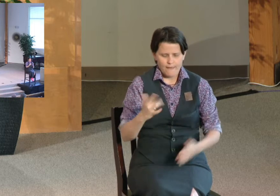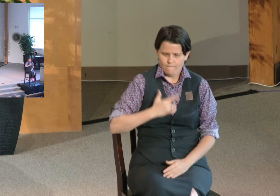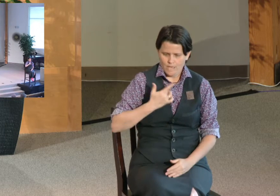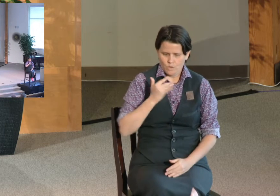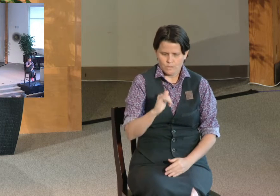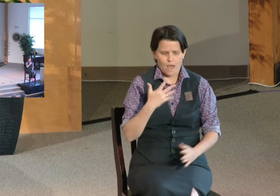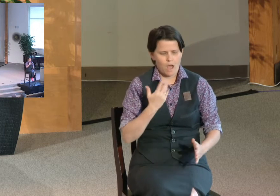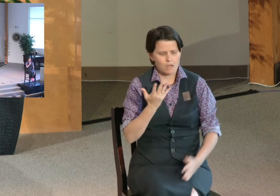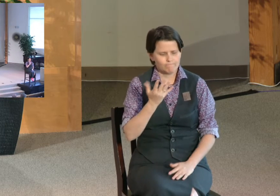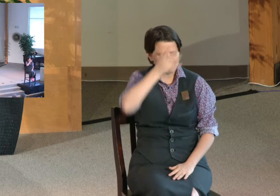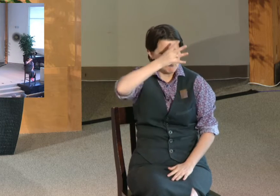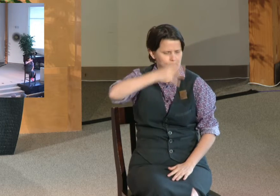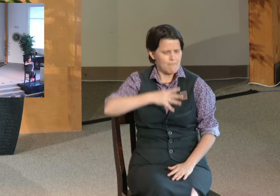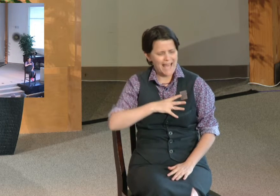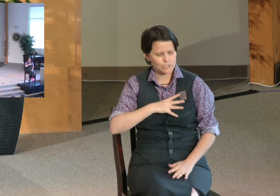be fluid.